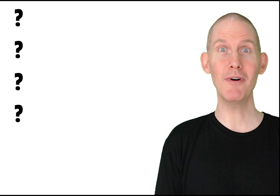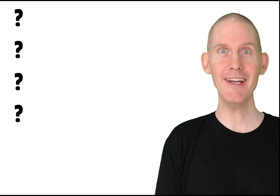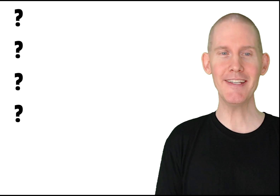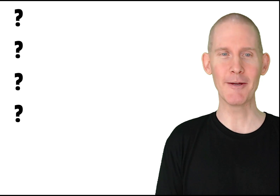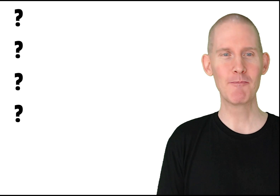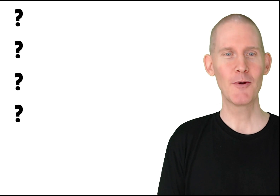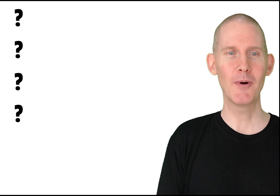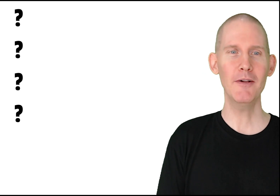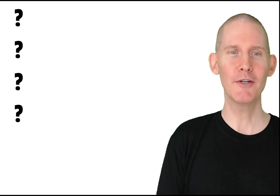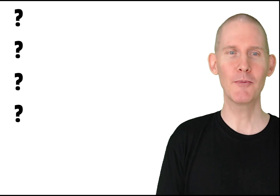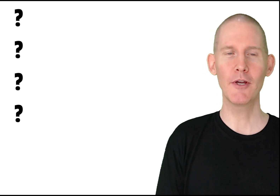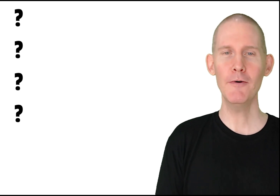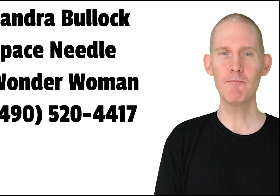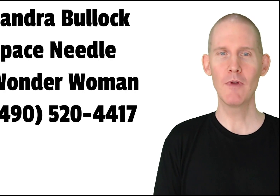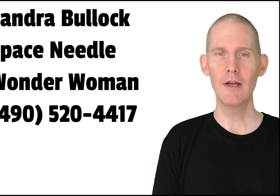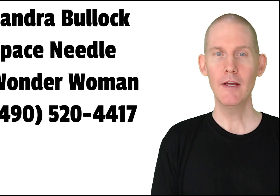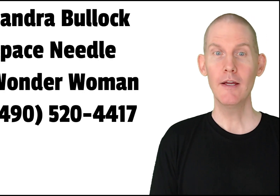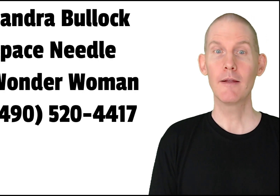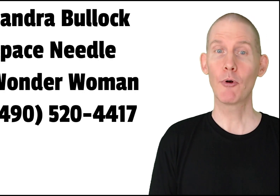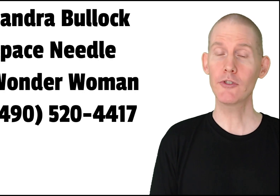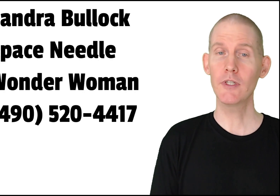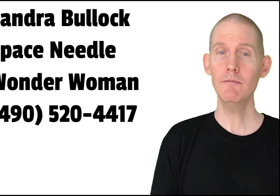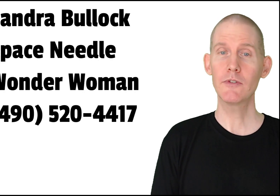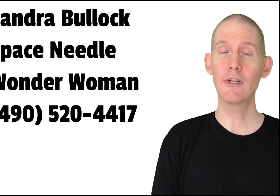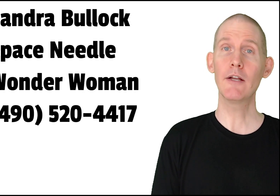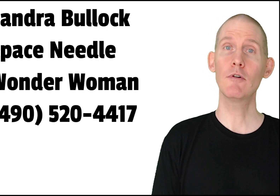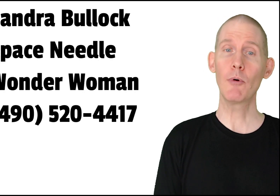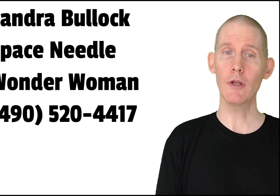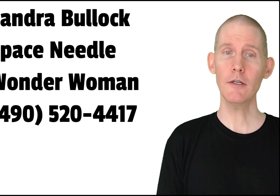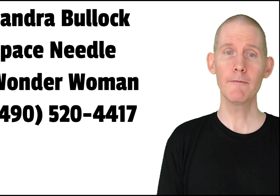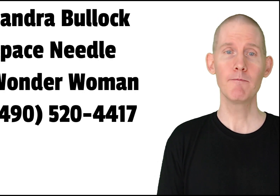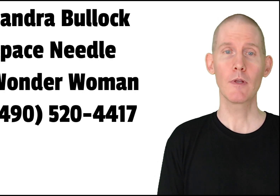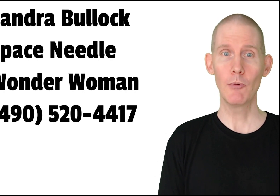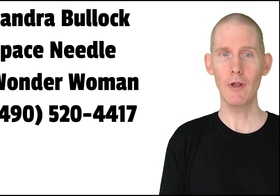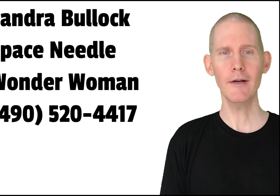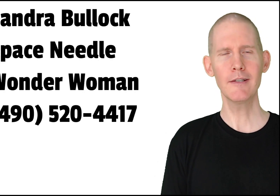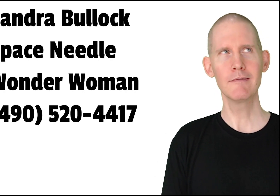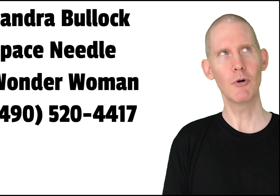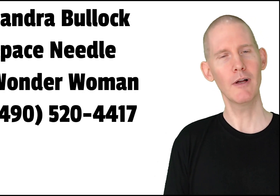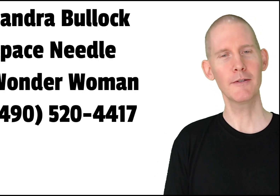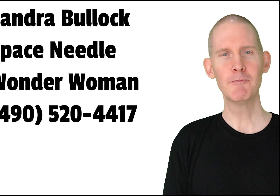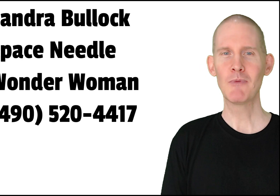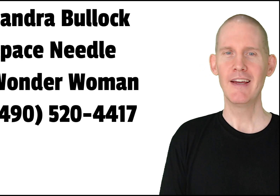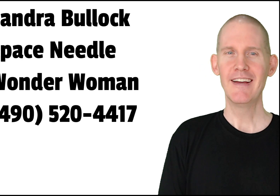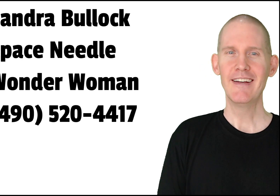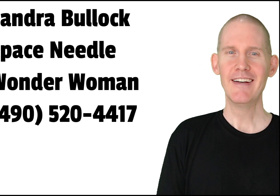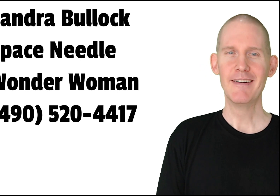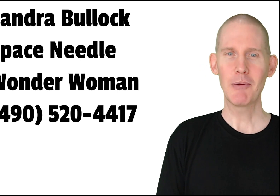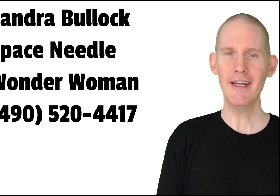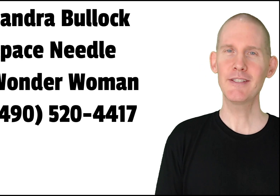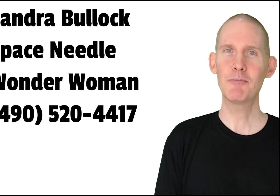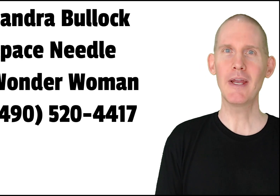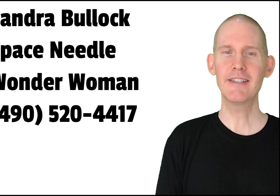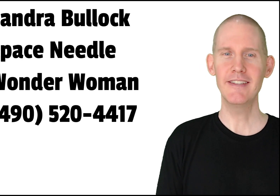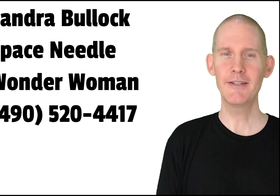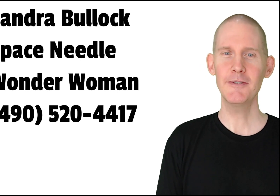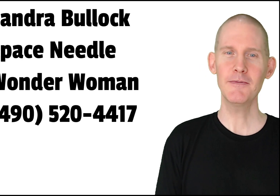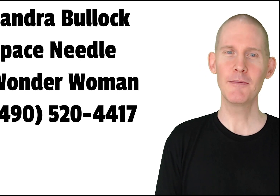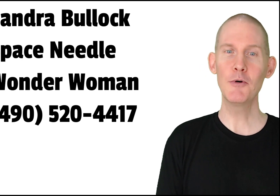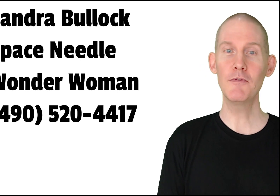right? Well, here we go. Person, Sandra Bullock. Bullock. Place, Space Needle. The movie